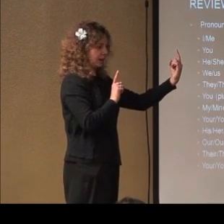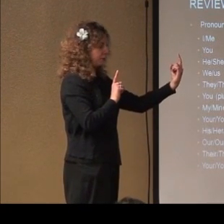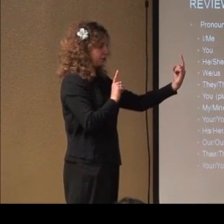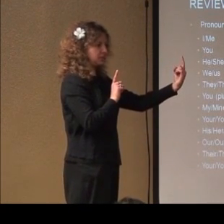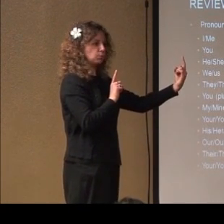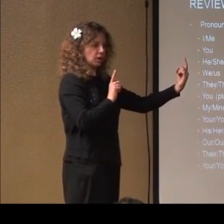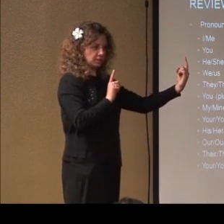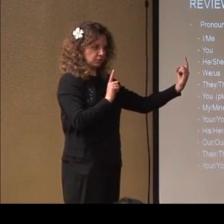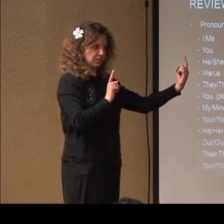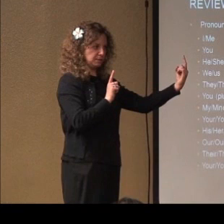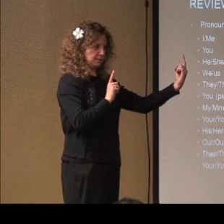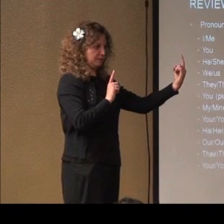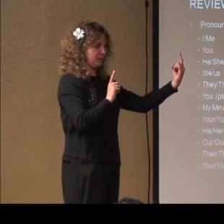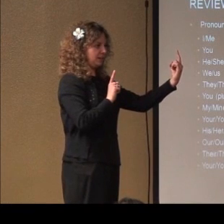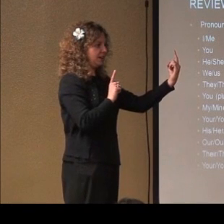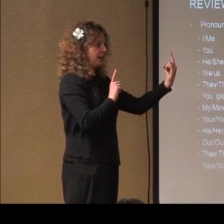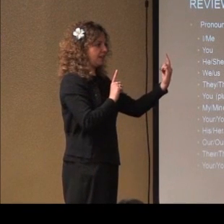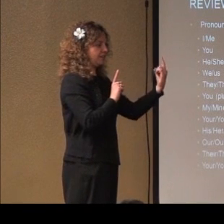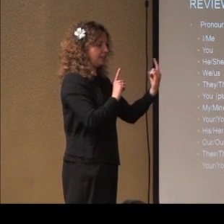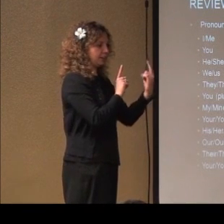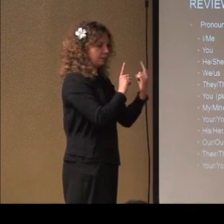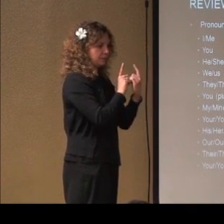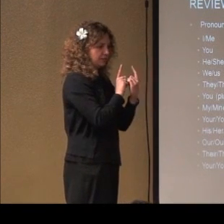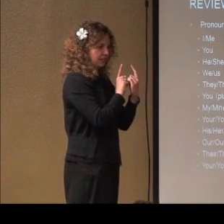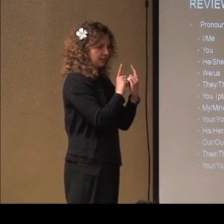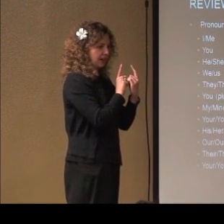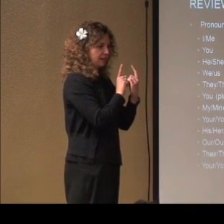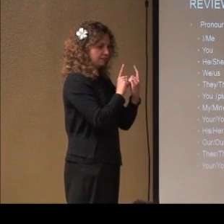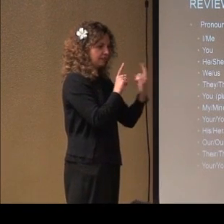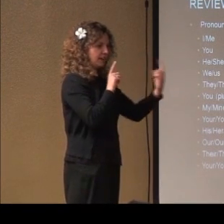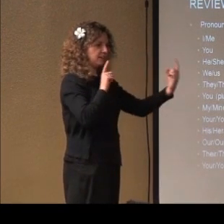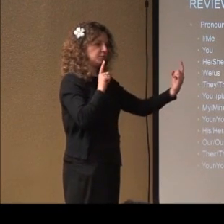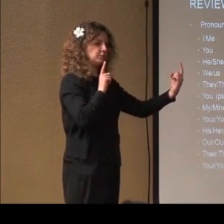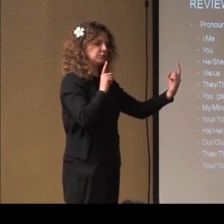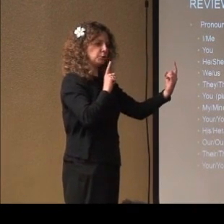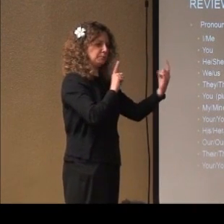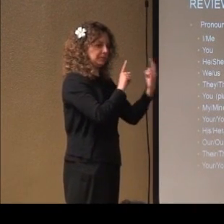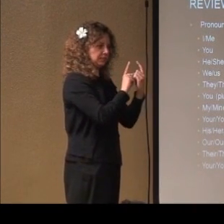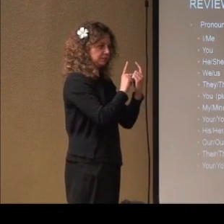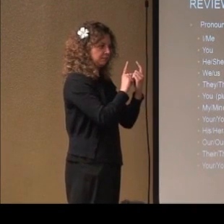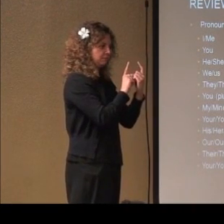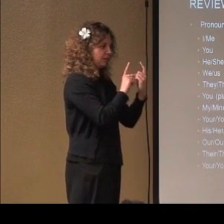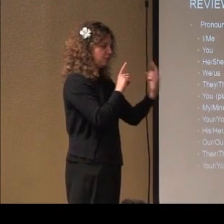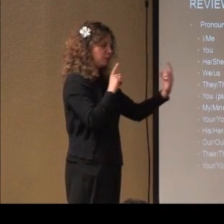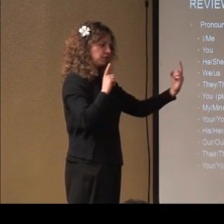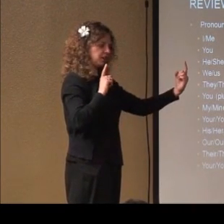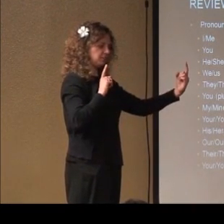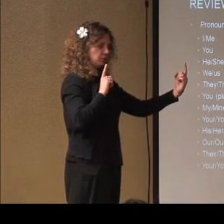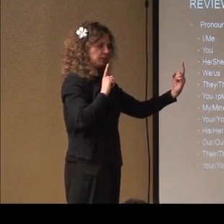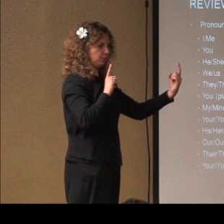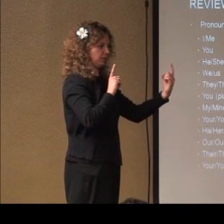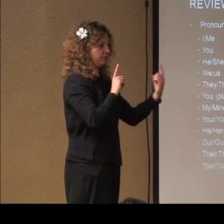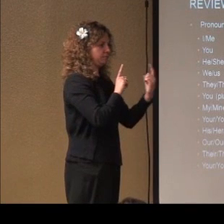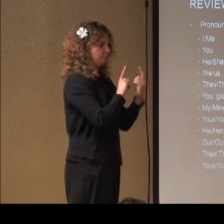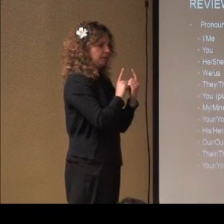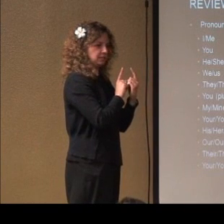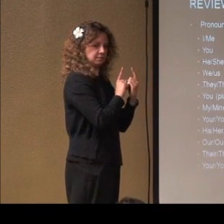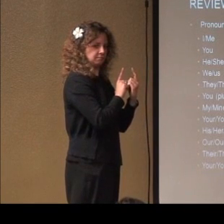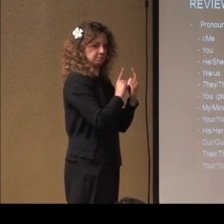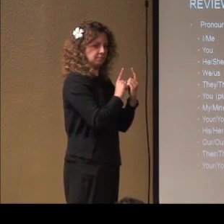that person's walking towards me to meet me. And then they come up to like that, okay? So meet. And they're both kind of going equally.